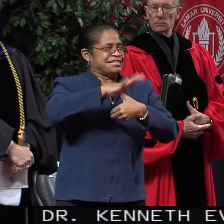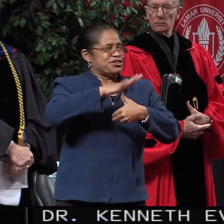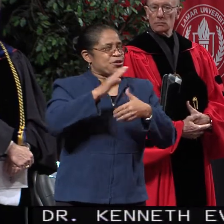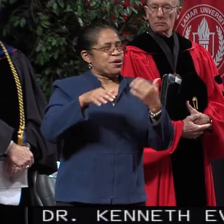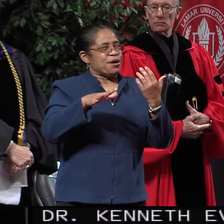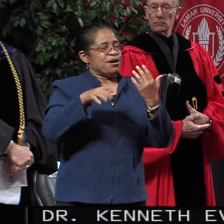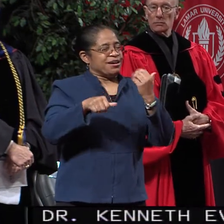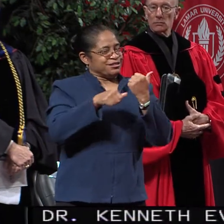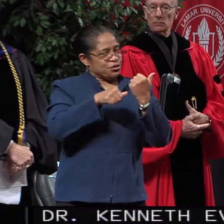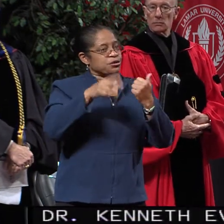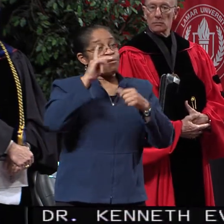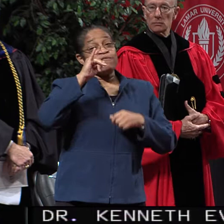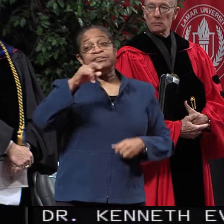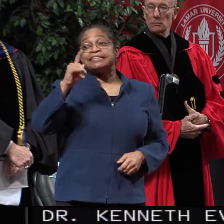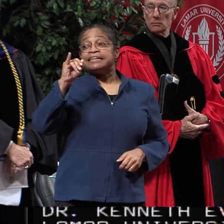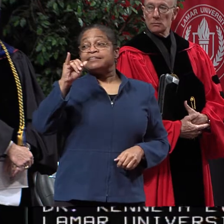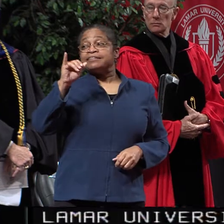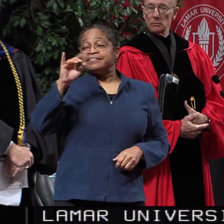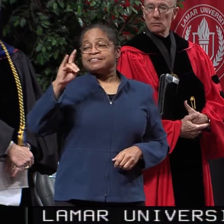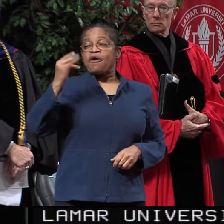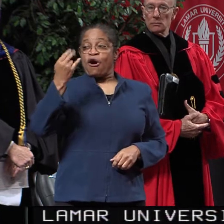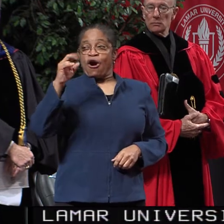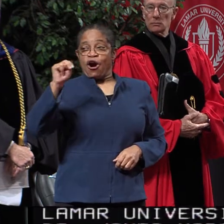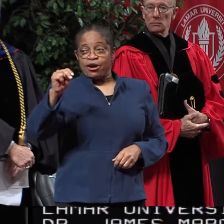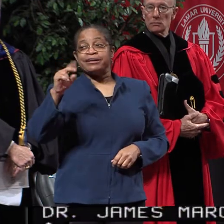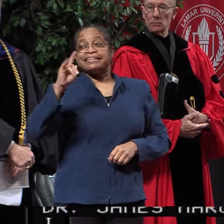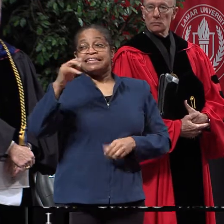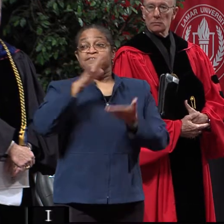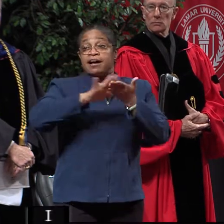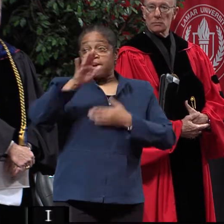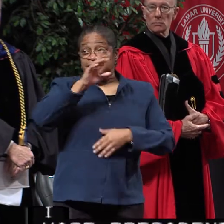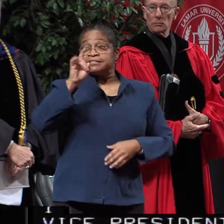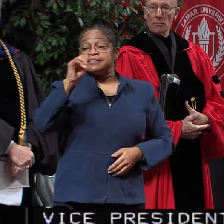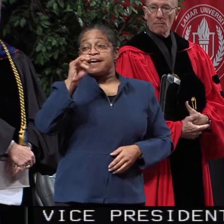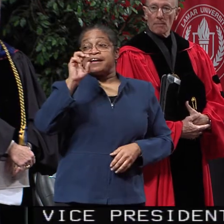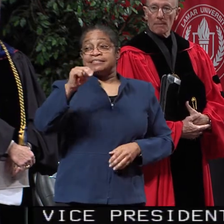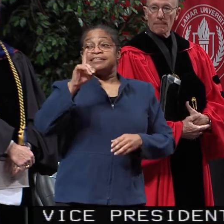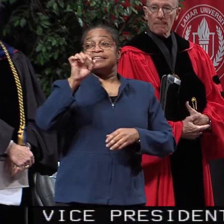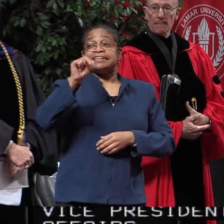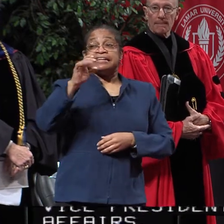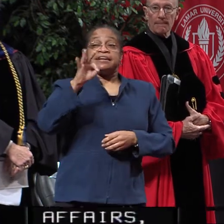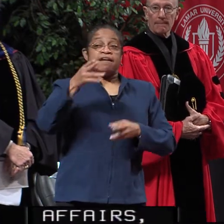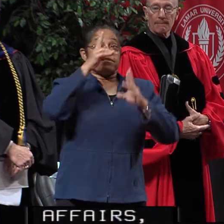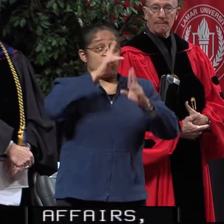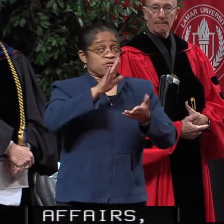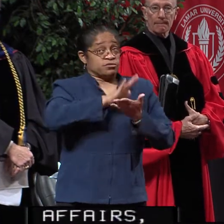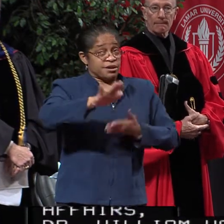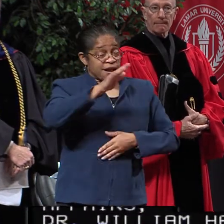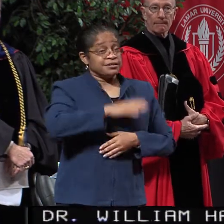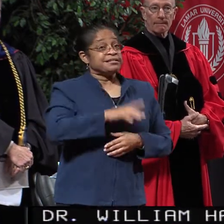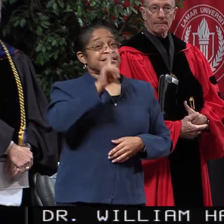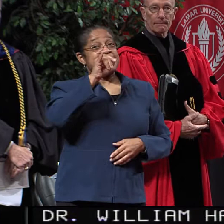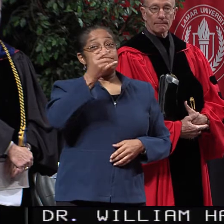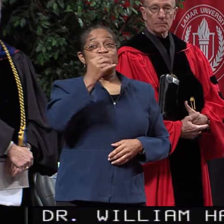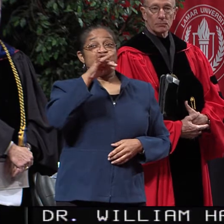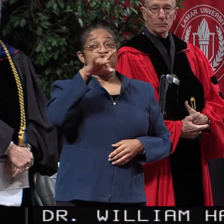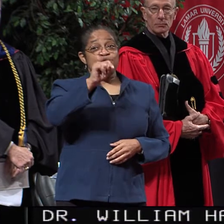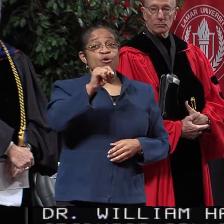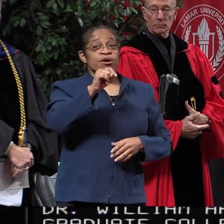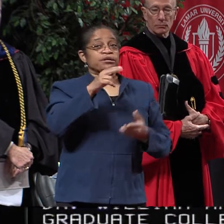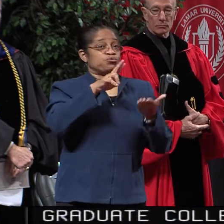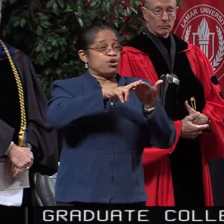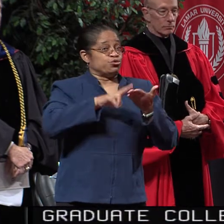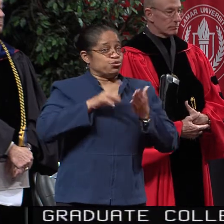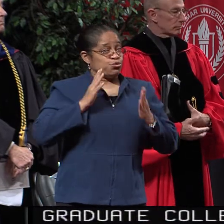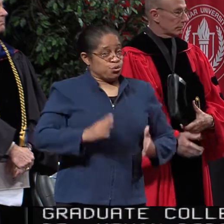William Hahn, Dean of the Graduate College, Dr. Kevin Dodson, Dean of the Rio Honors College, Mr. David Short, University